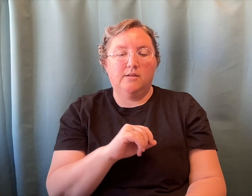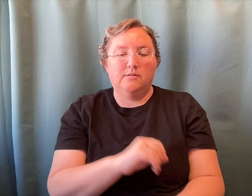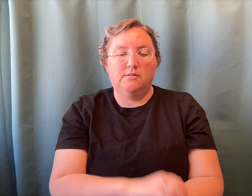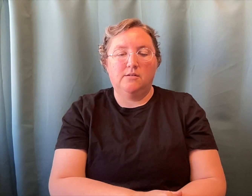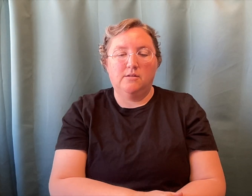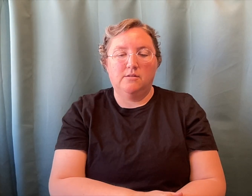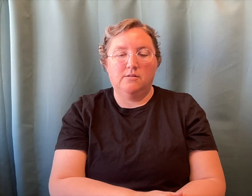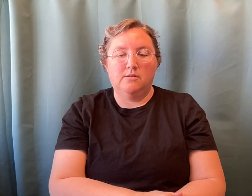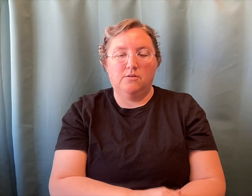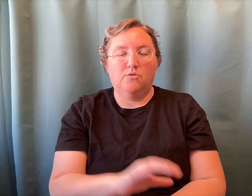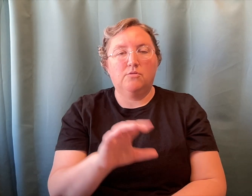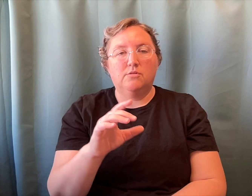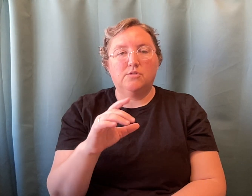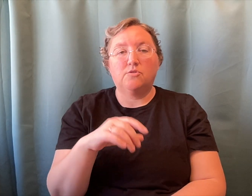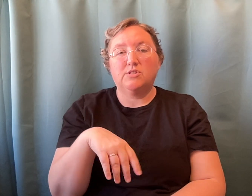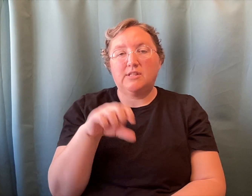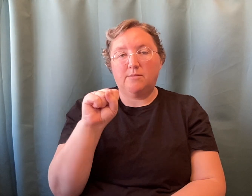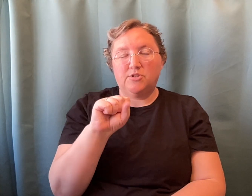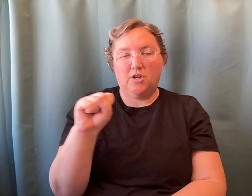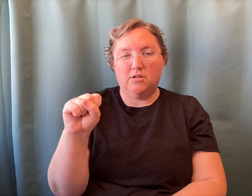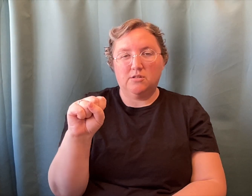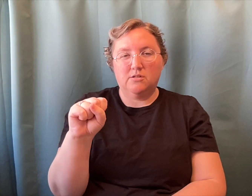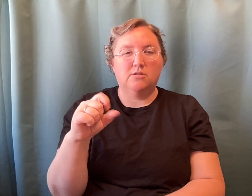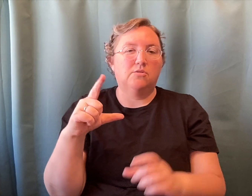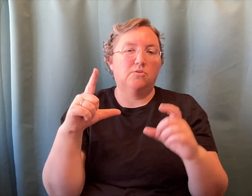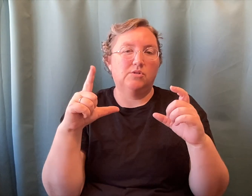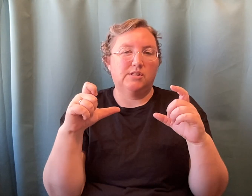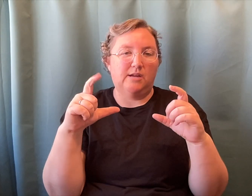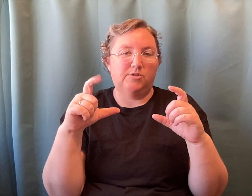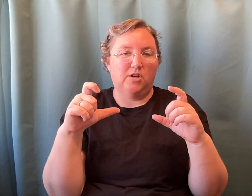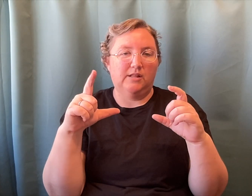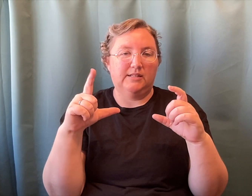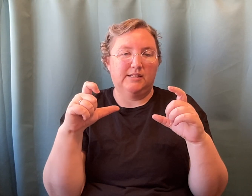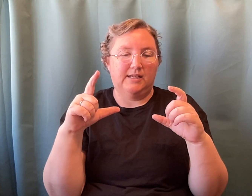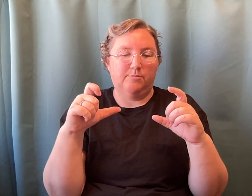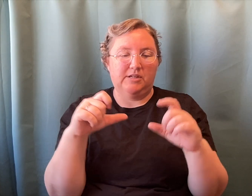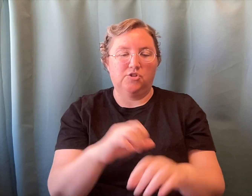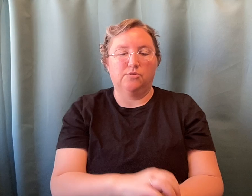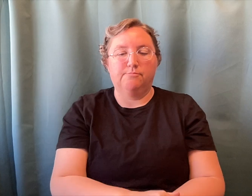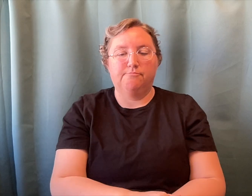And so snapshot or snapshot, like to take a picture.